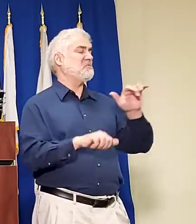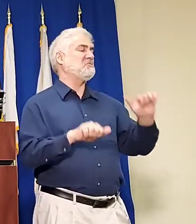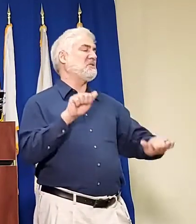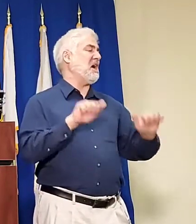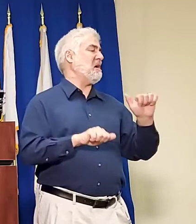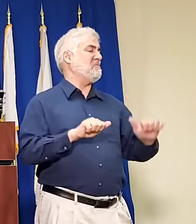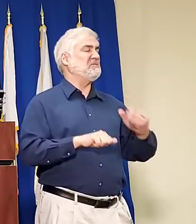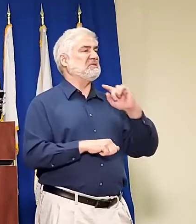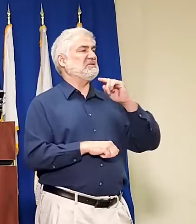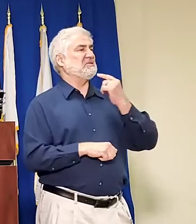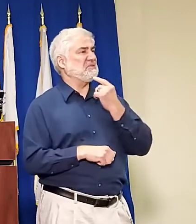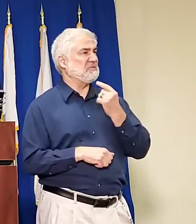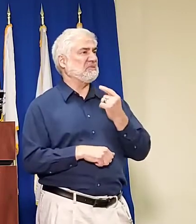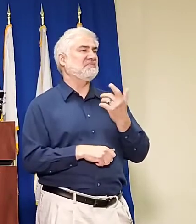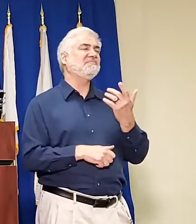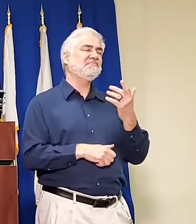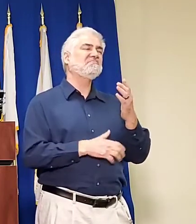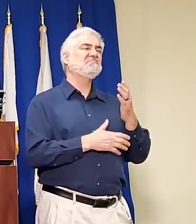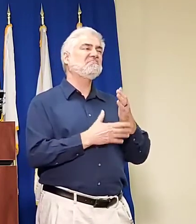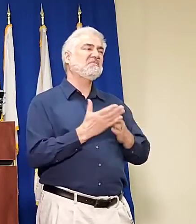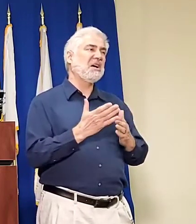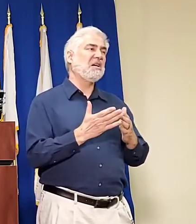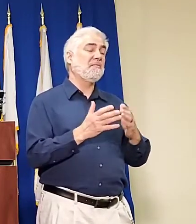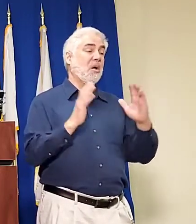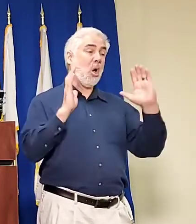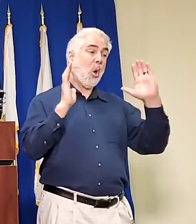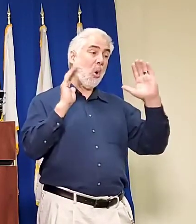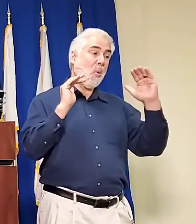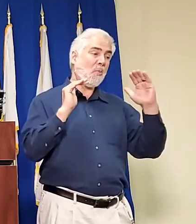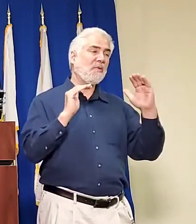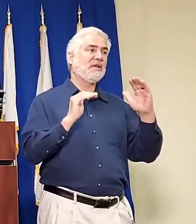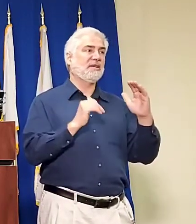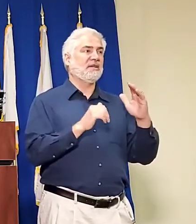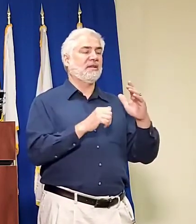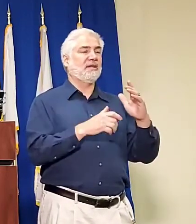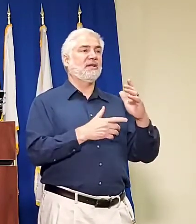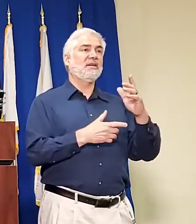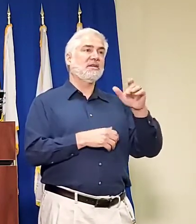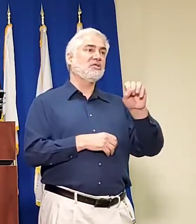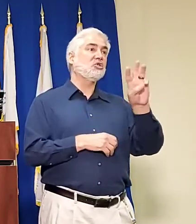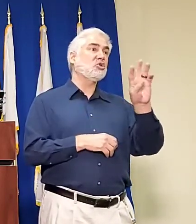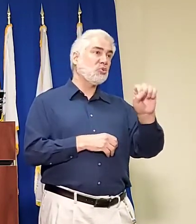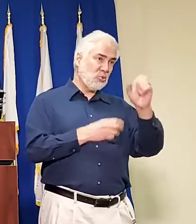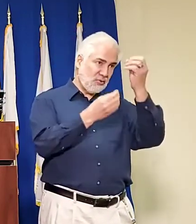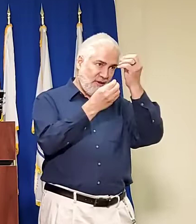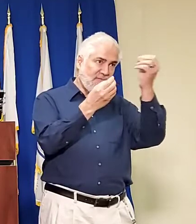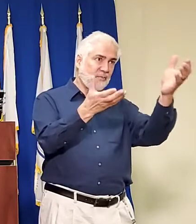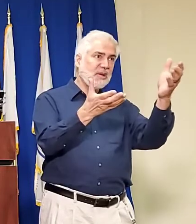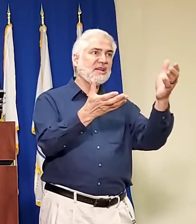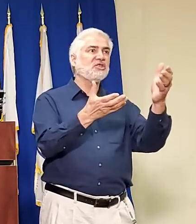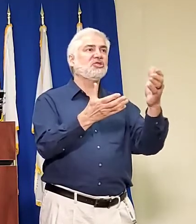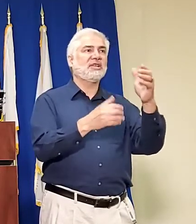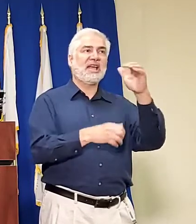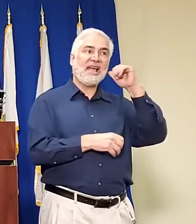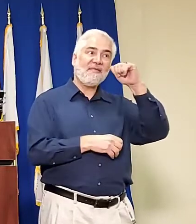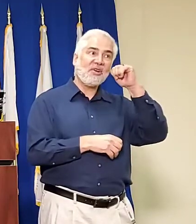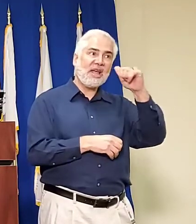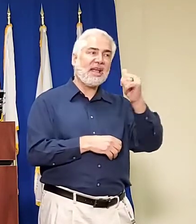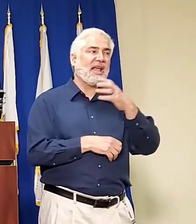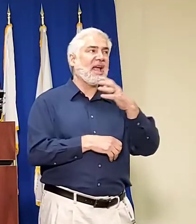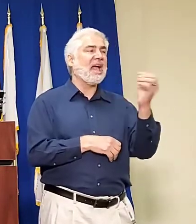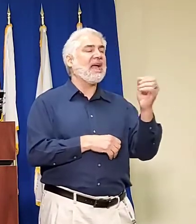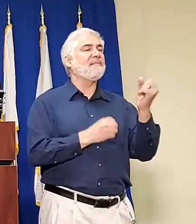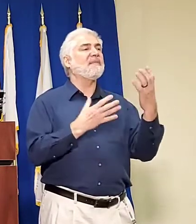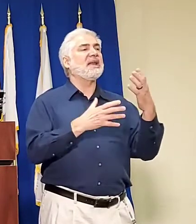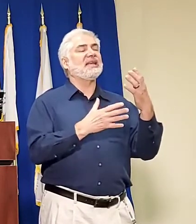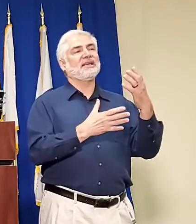the seriousness of it, and our hopes are by, one, having the press conferences, we have many elected officials